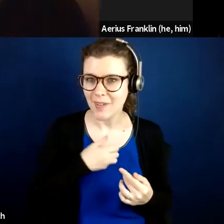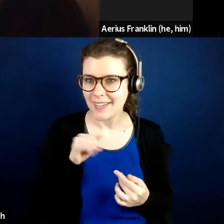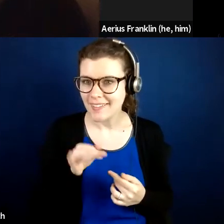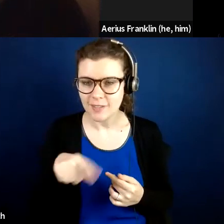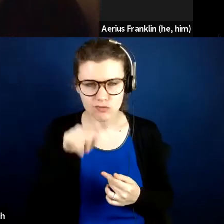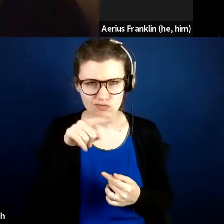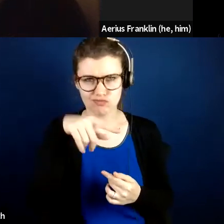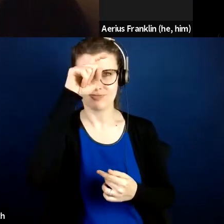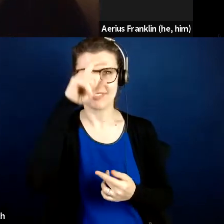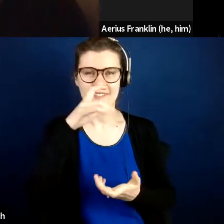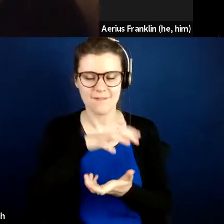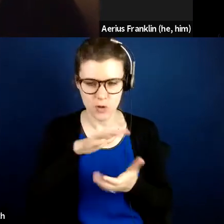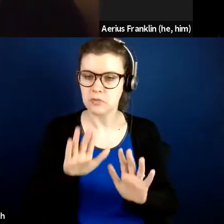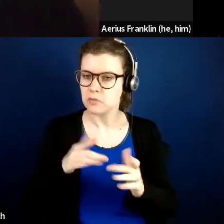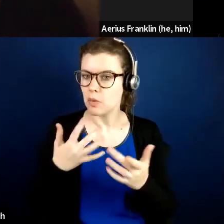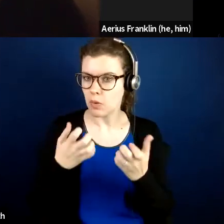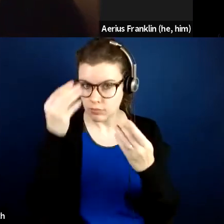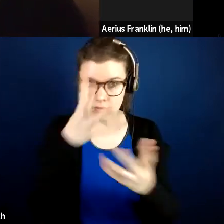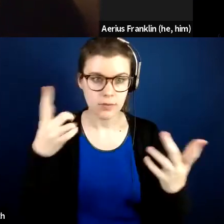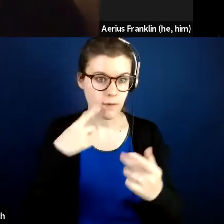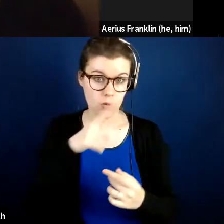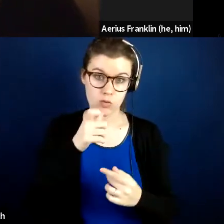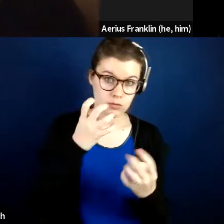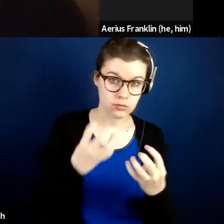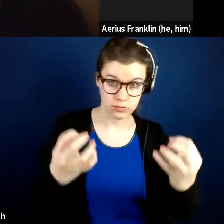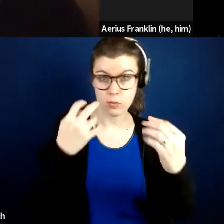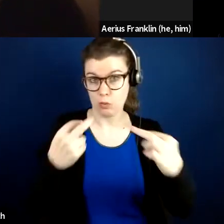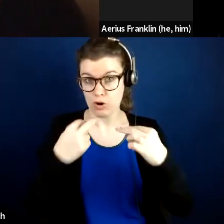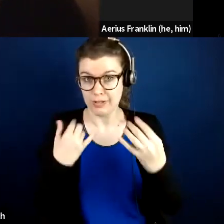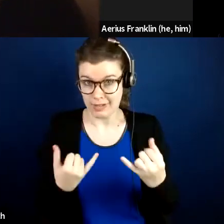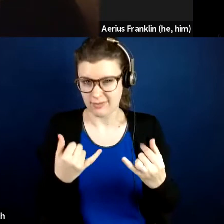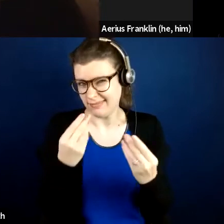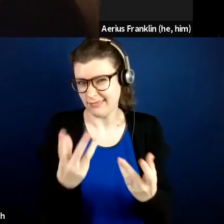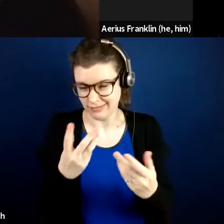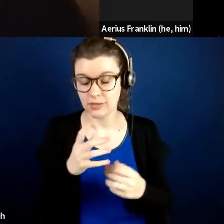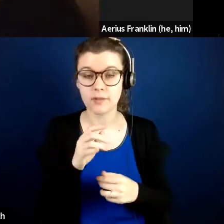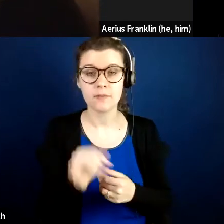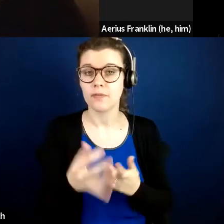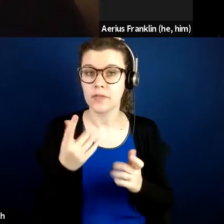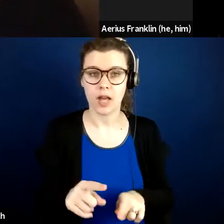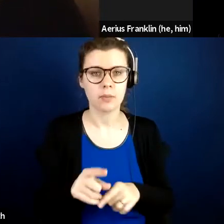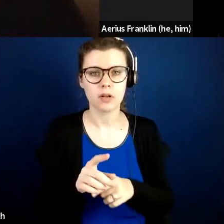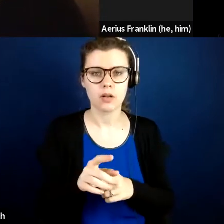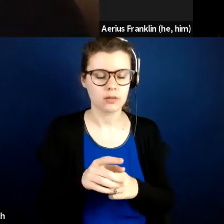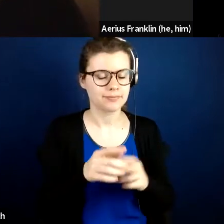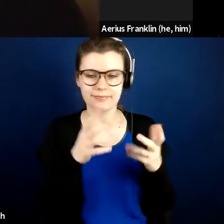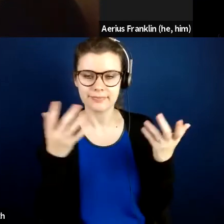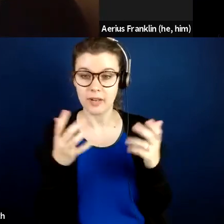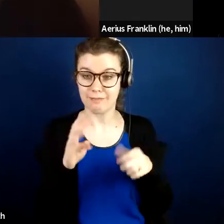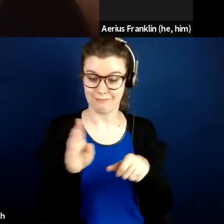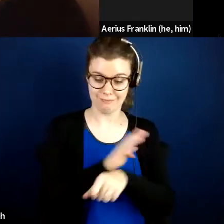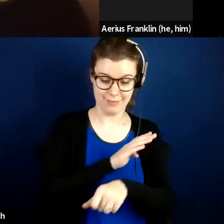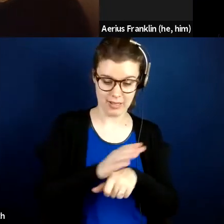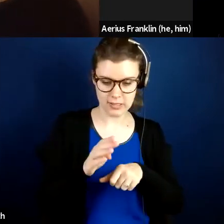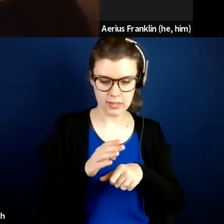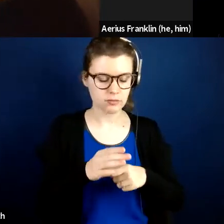to you guys, but just so people who are listening to also know that if there's extra costs that a business